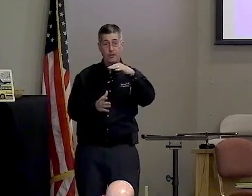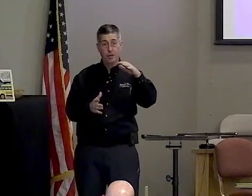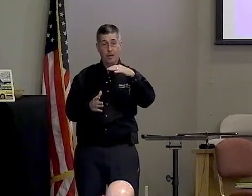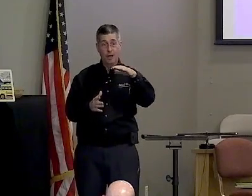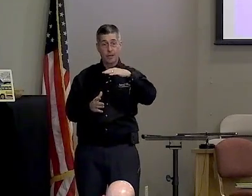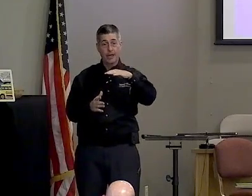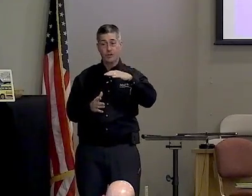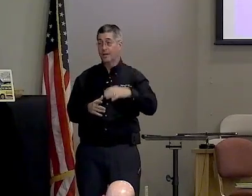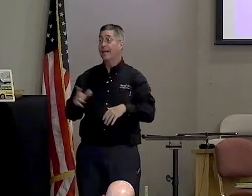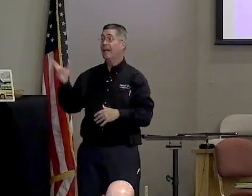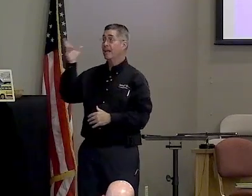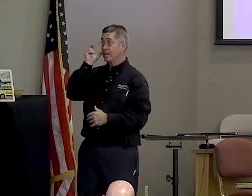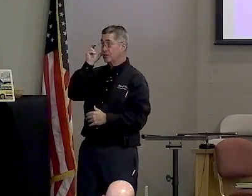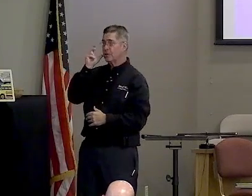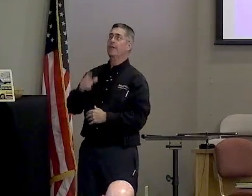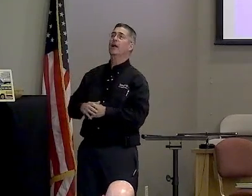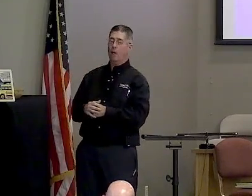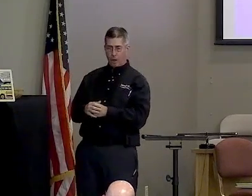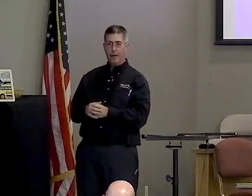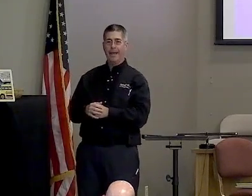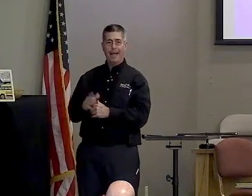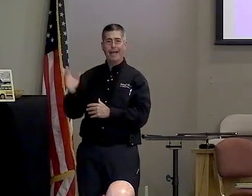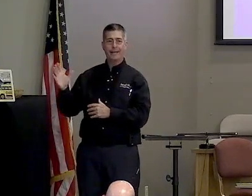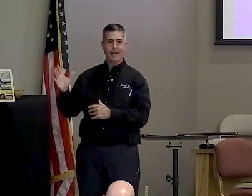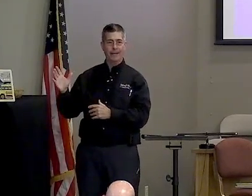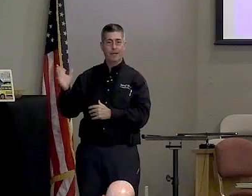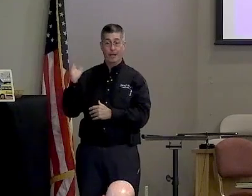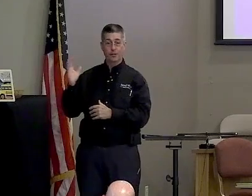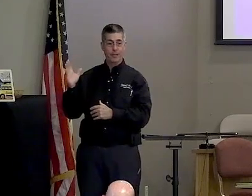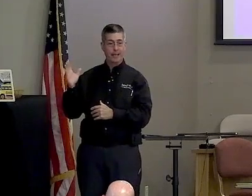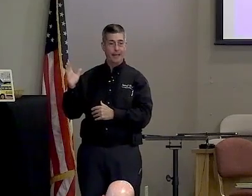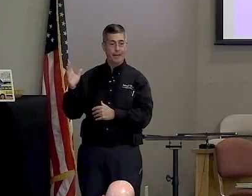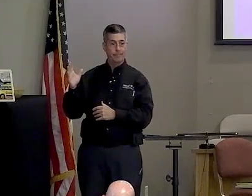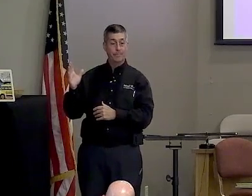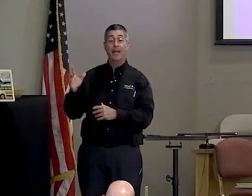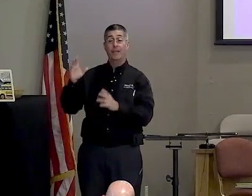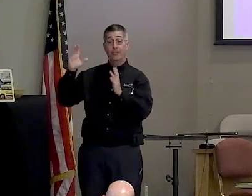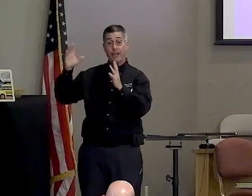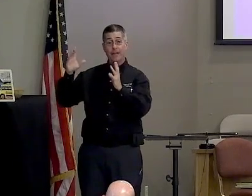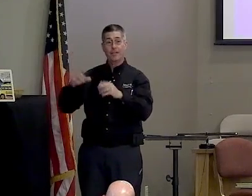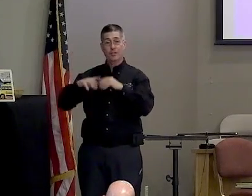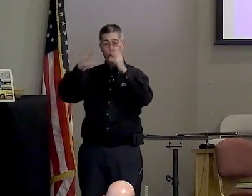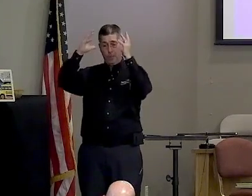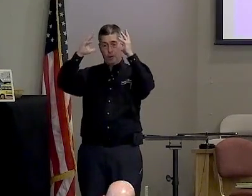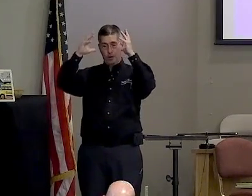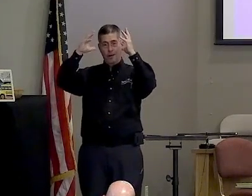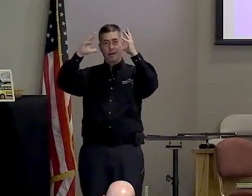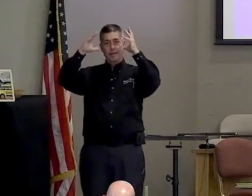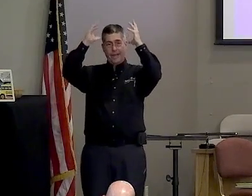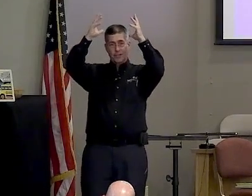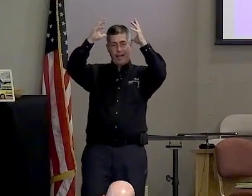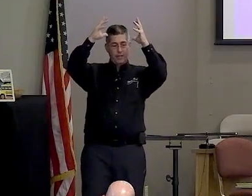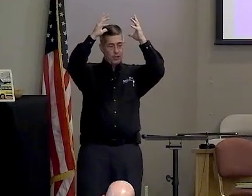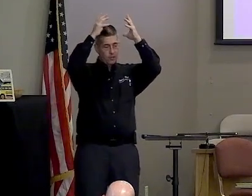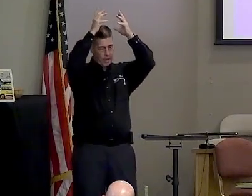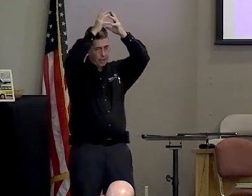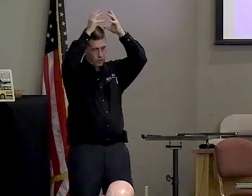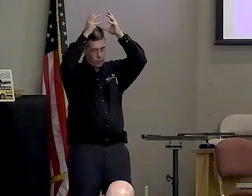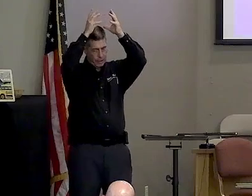congregation listen to it and they go, okay, I got that. I understand that. Then the interpreter takes that and says, okay, here's what that